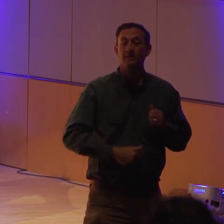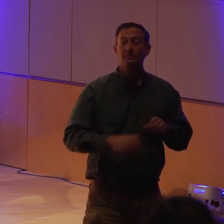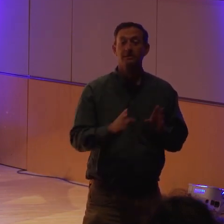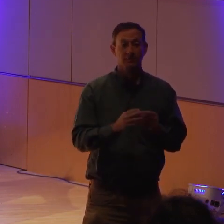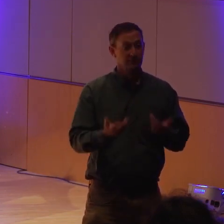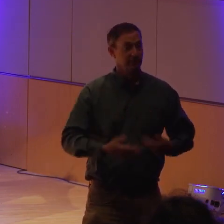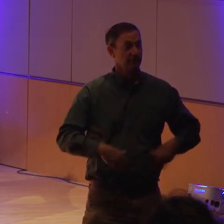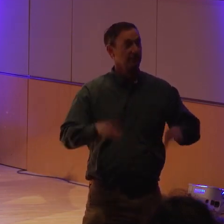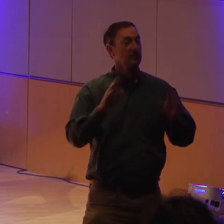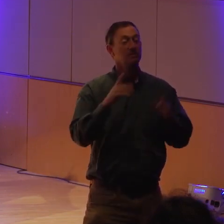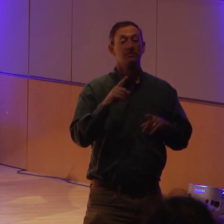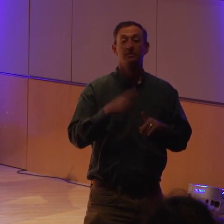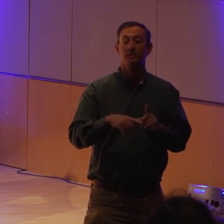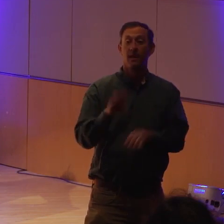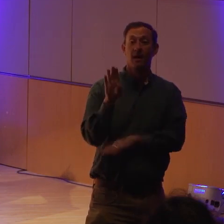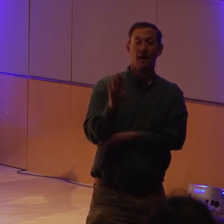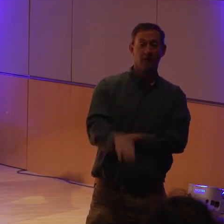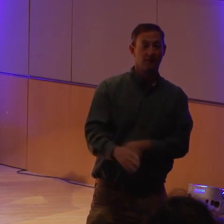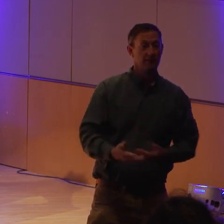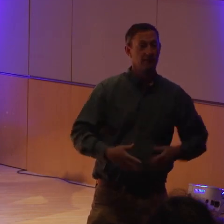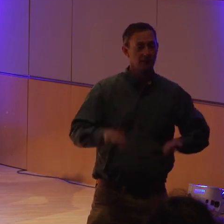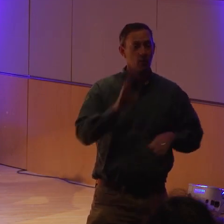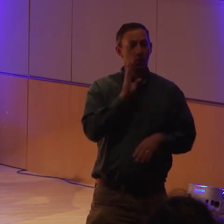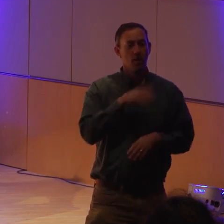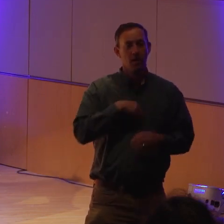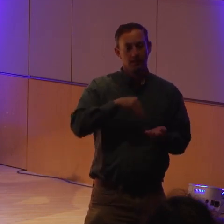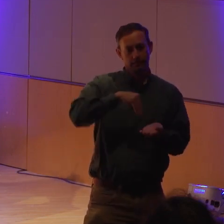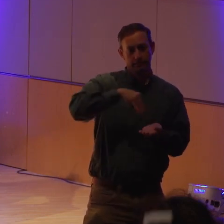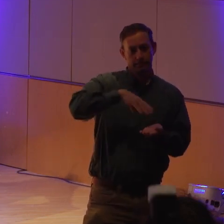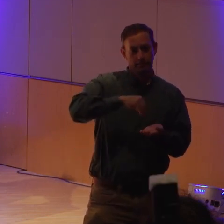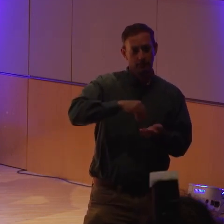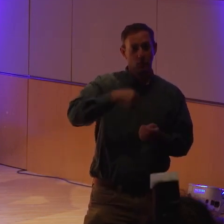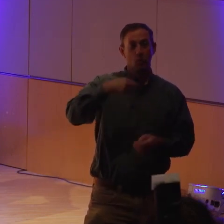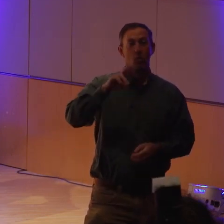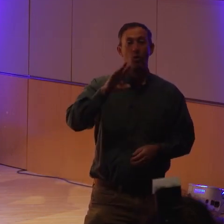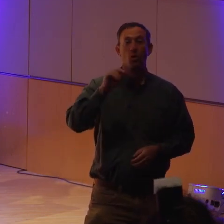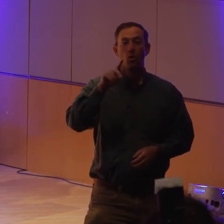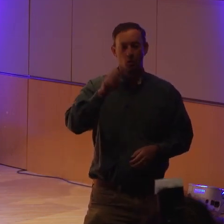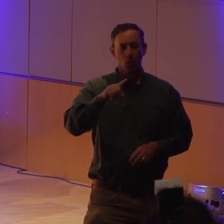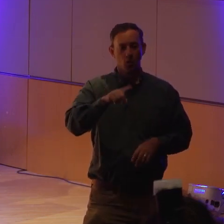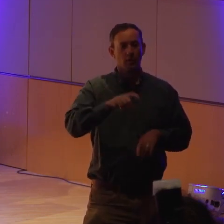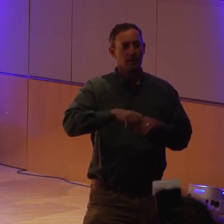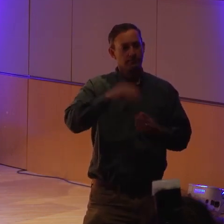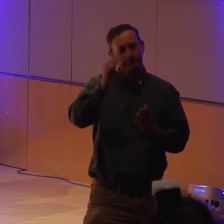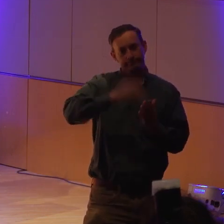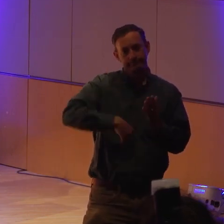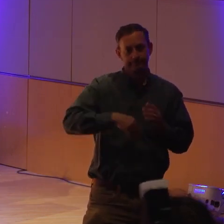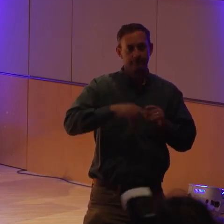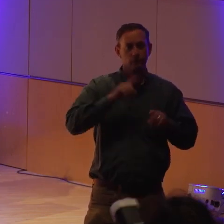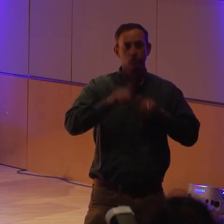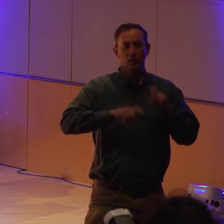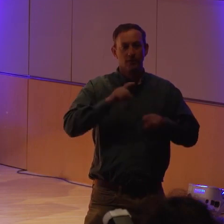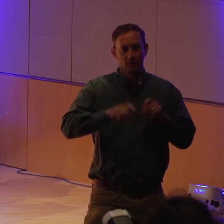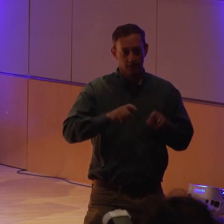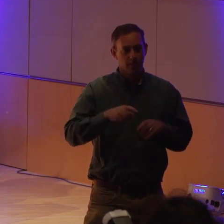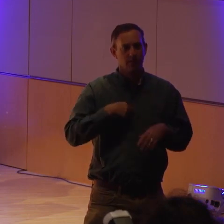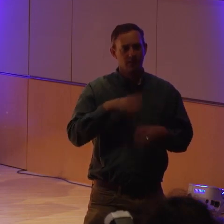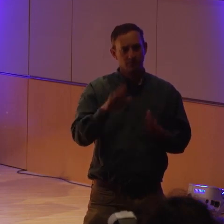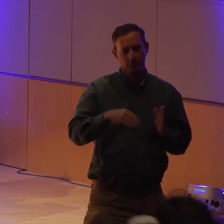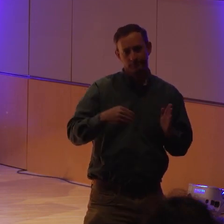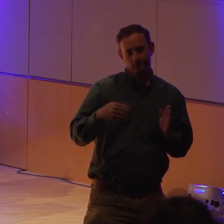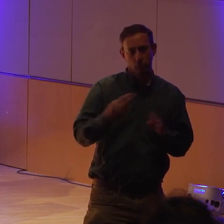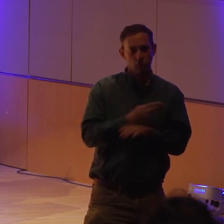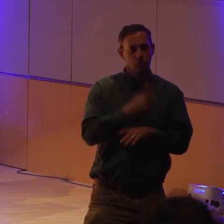and at the end of the day, there will be a QR code displayed inviting you to complete a survey. Please access this code by